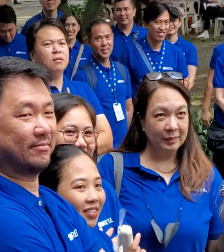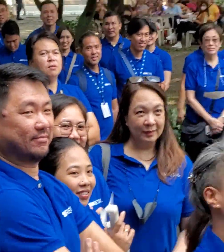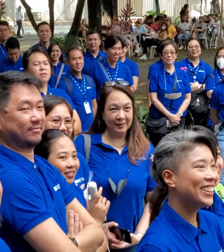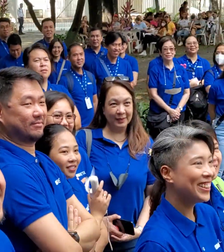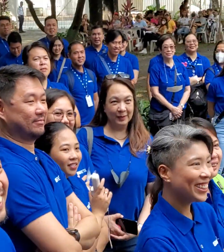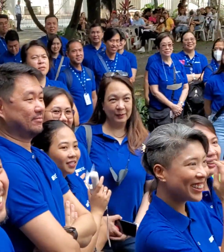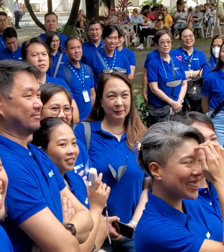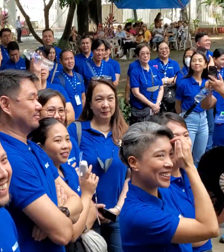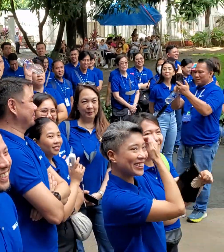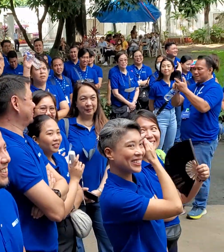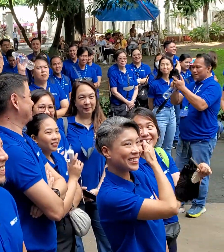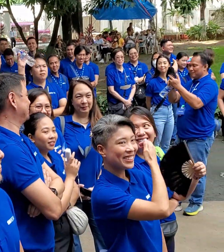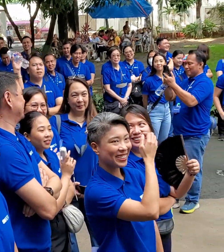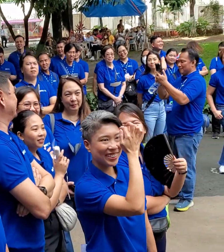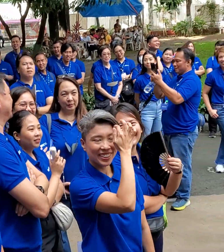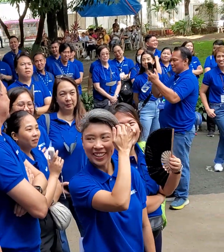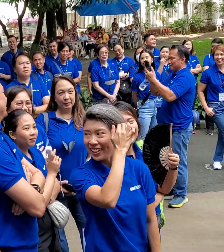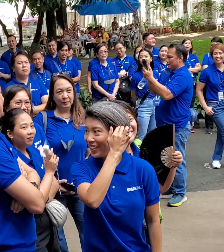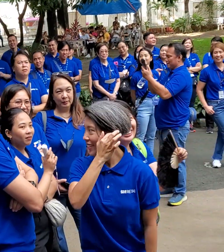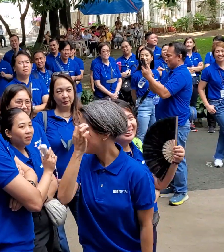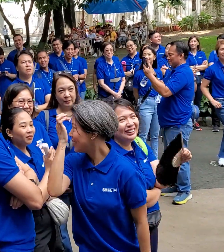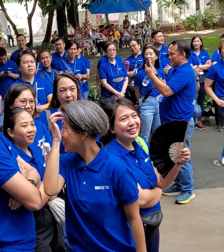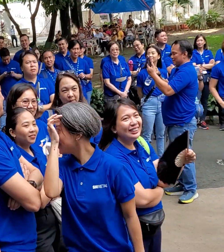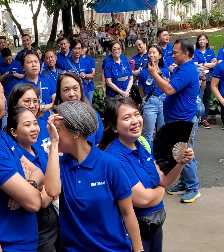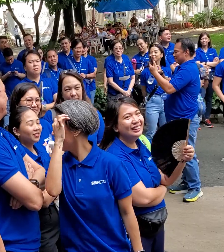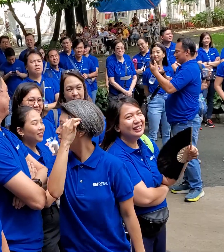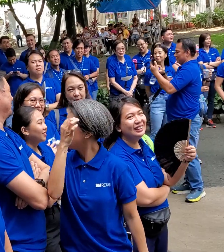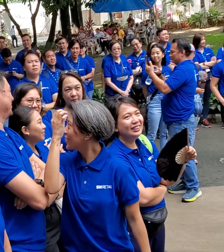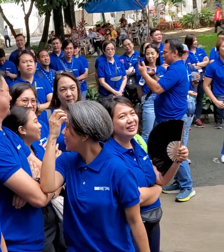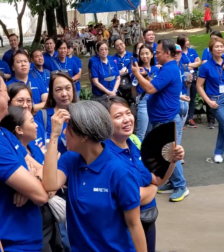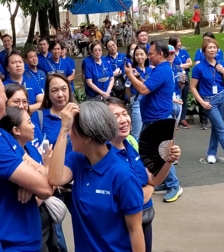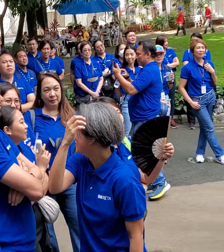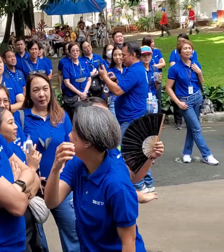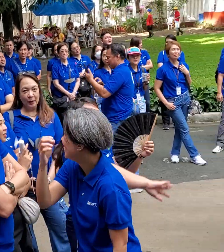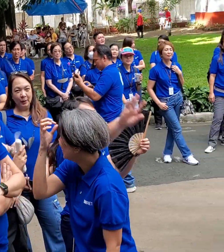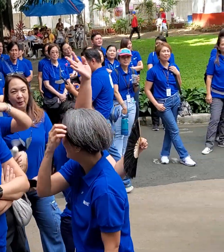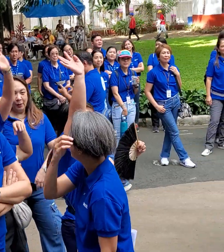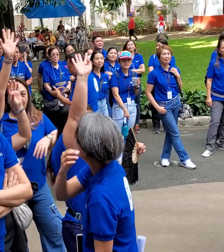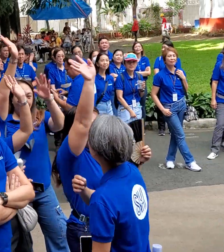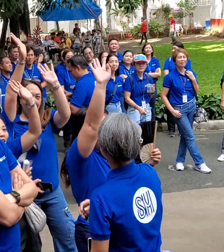nito. Very generous. Okay, our team from our home.